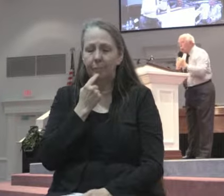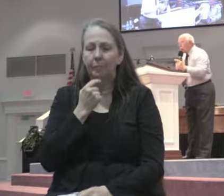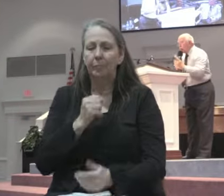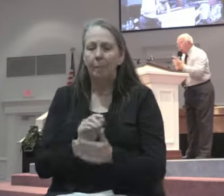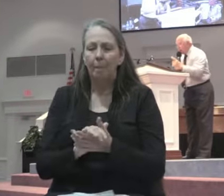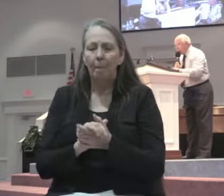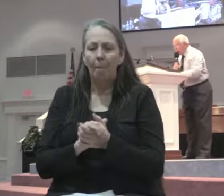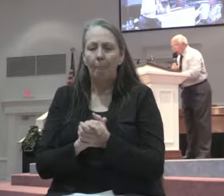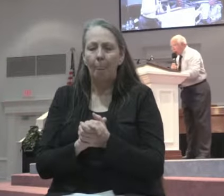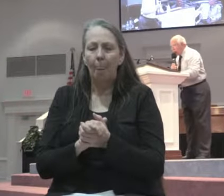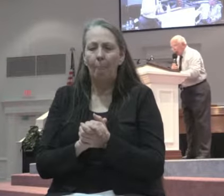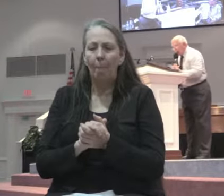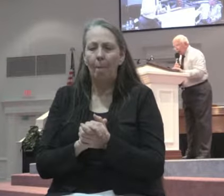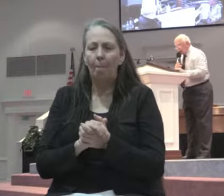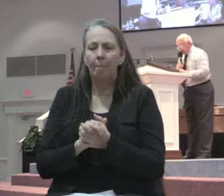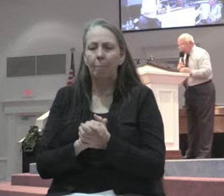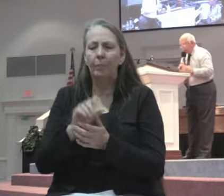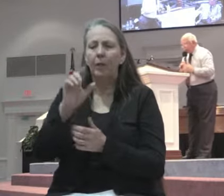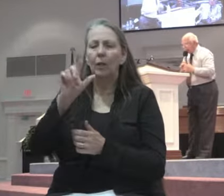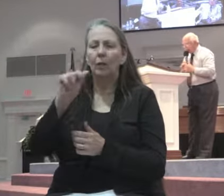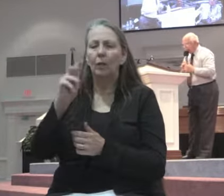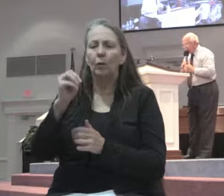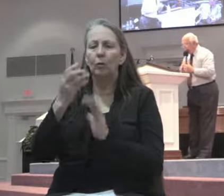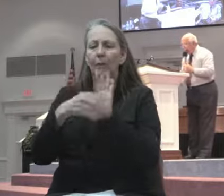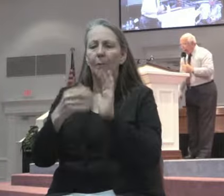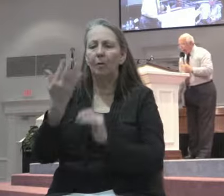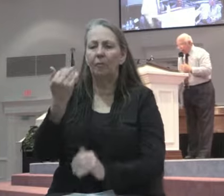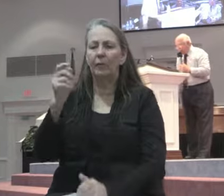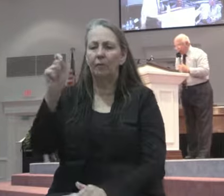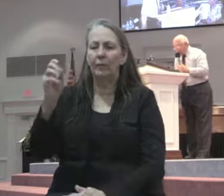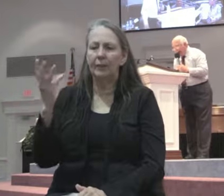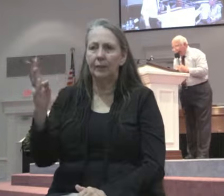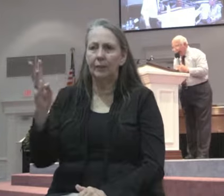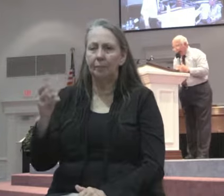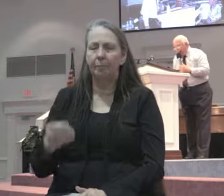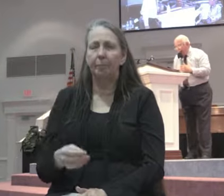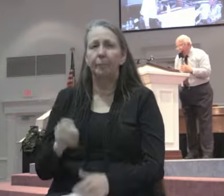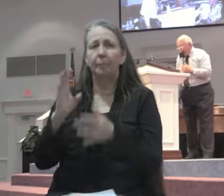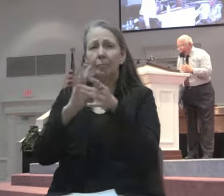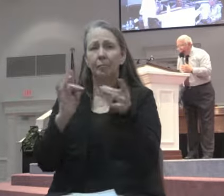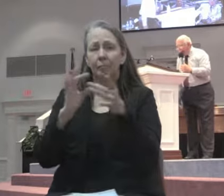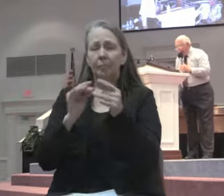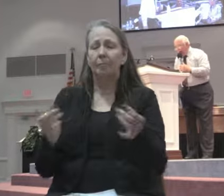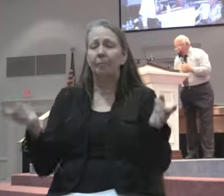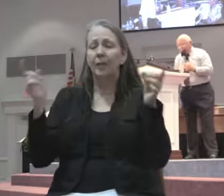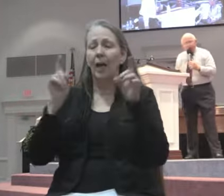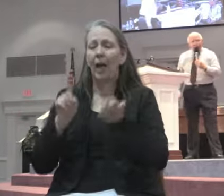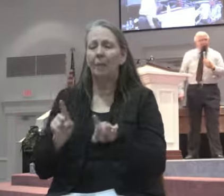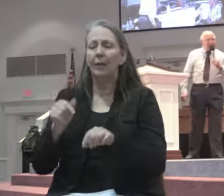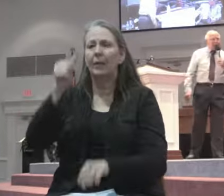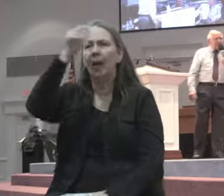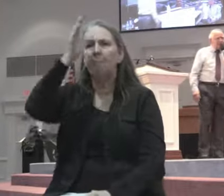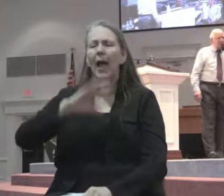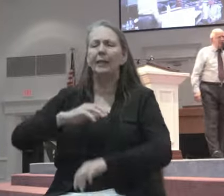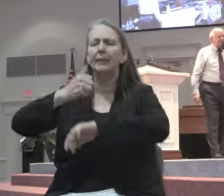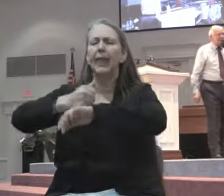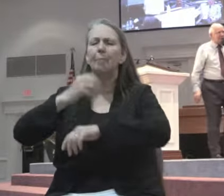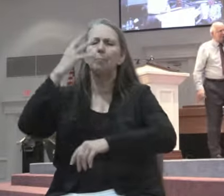him, Luke chapter 14, verse 16, a certain man made a great supper.